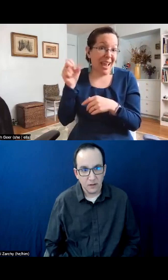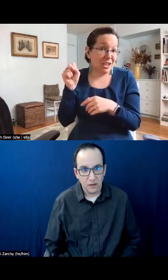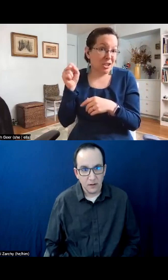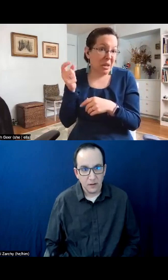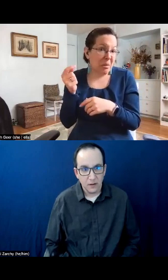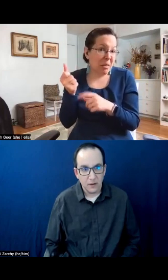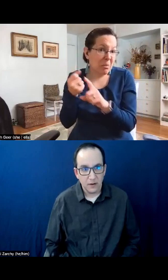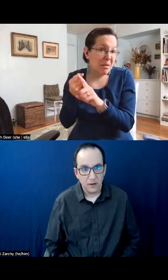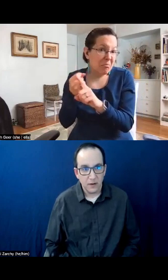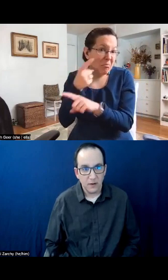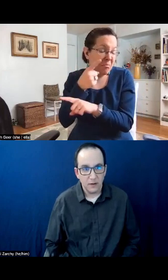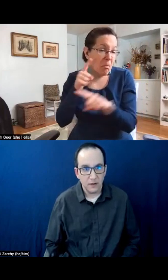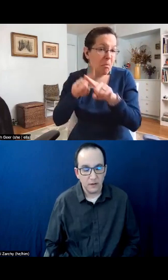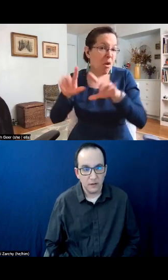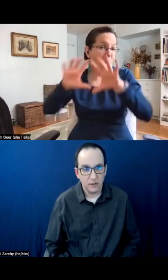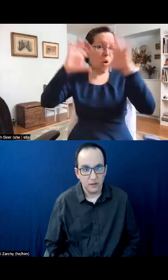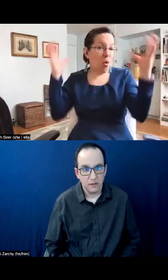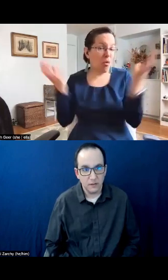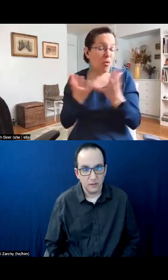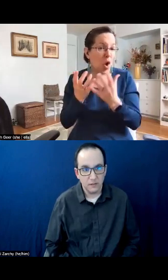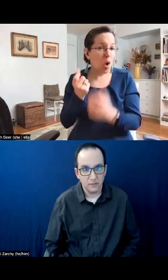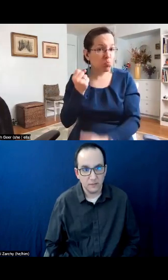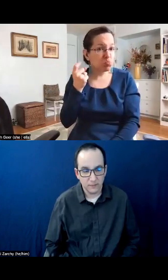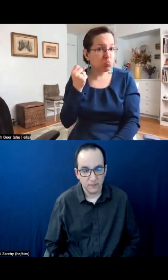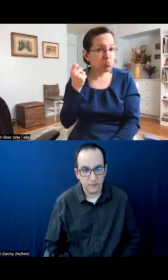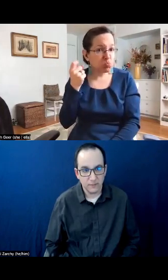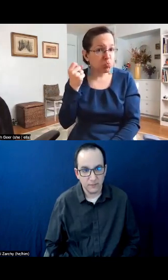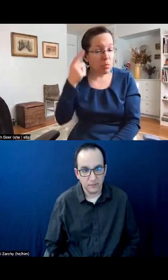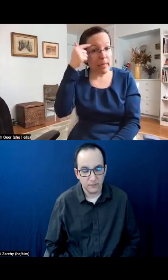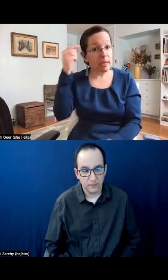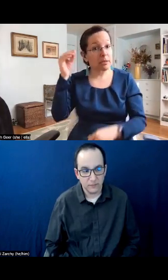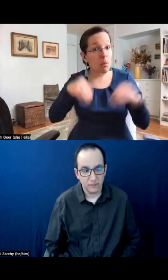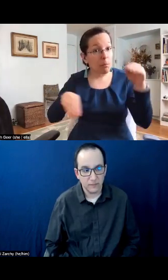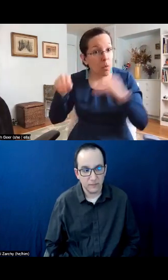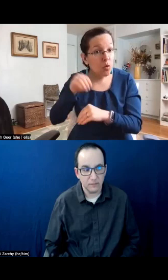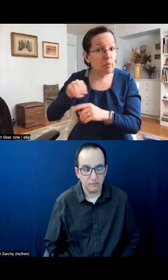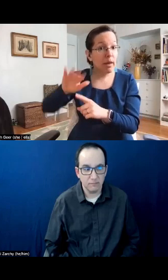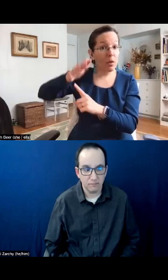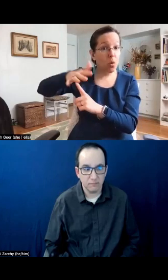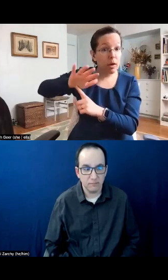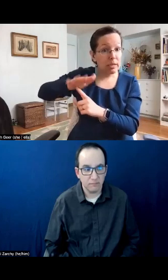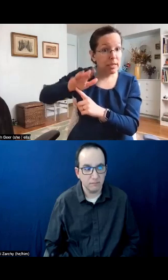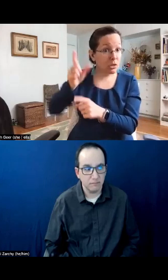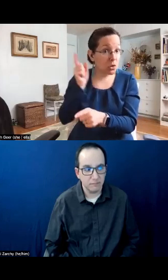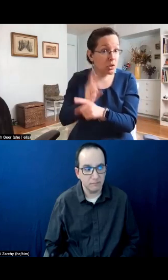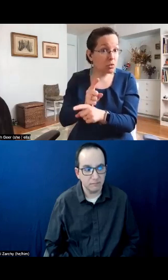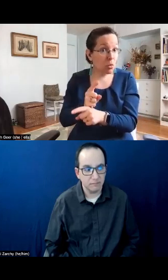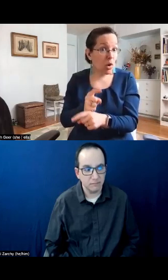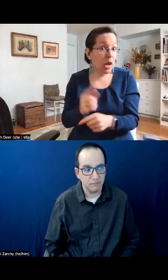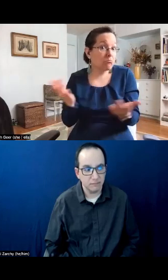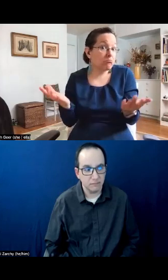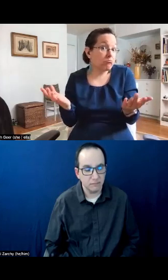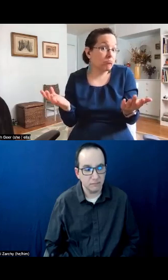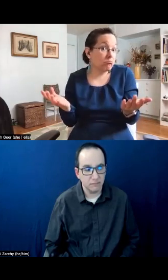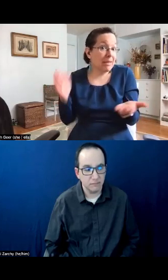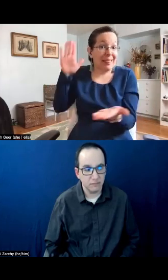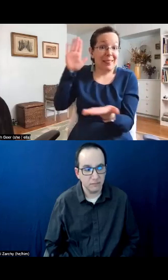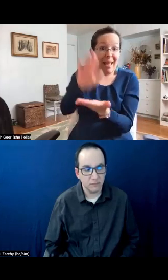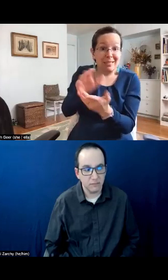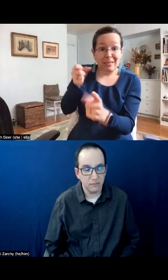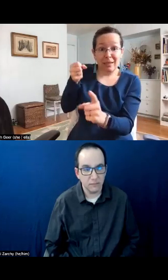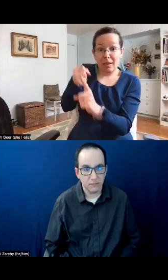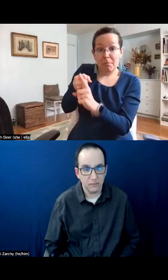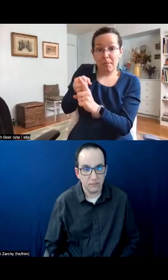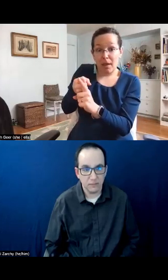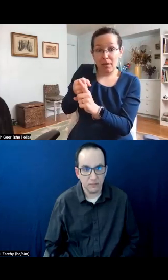standardized citation form, we might need to be mindful of their production as idiosyncratic to them, right? If their palm orientation is